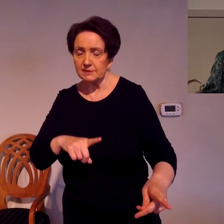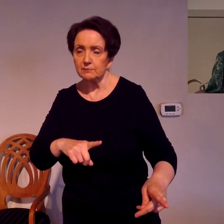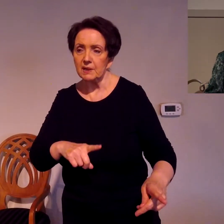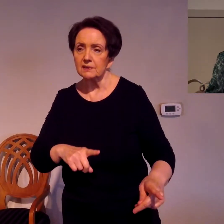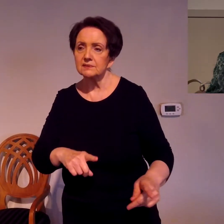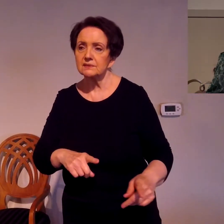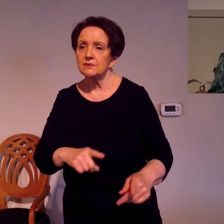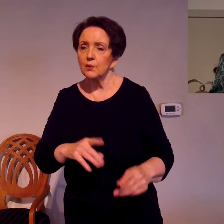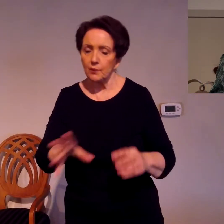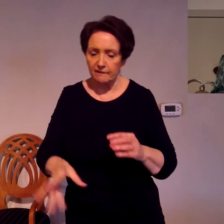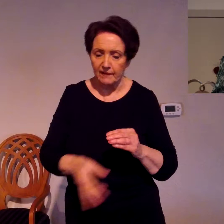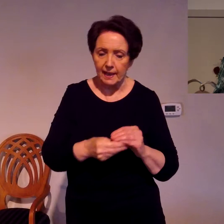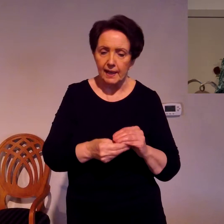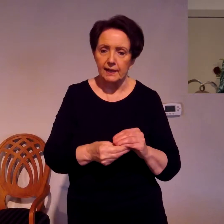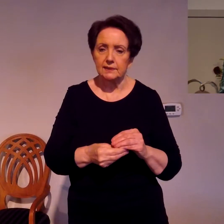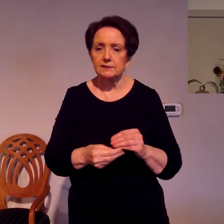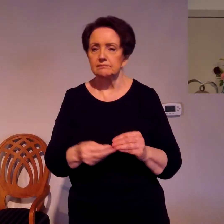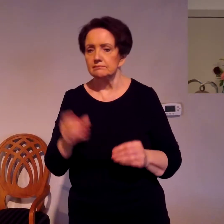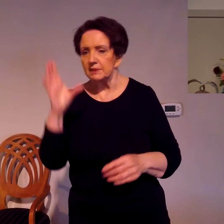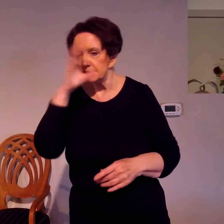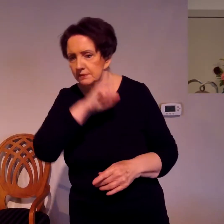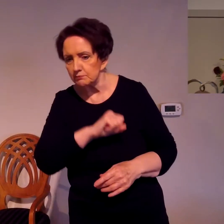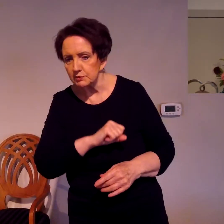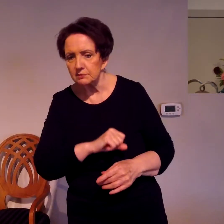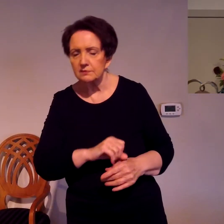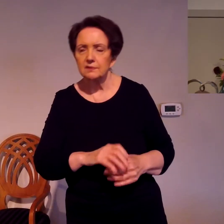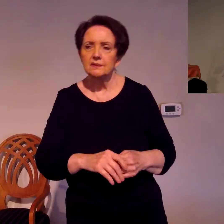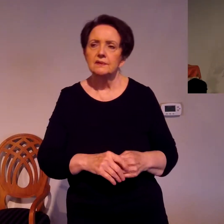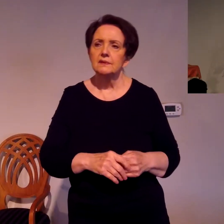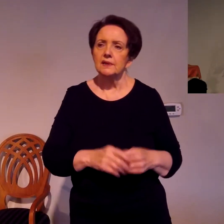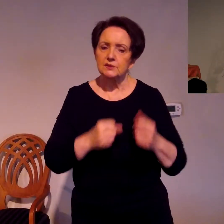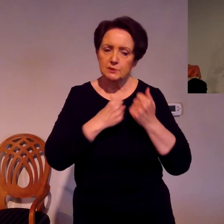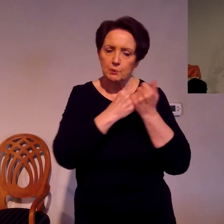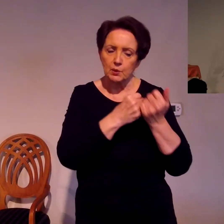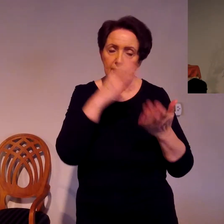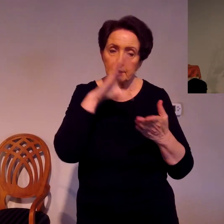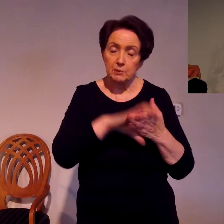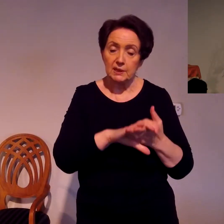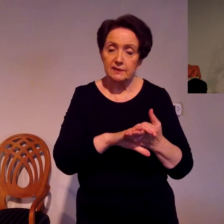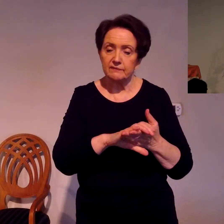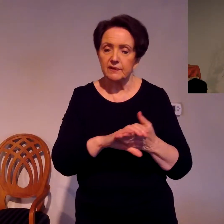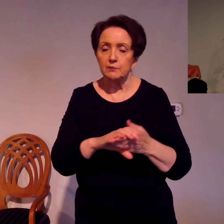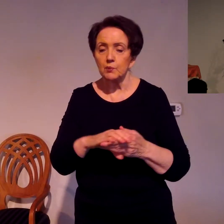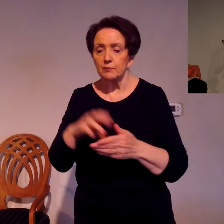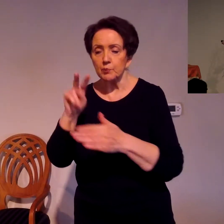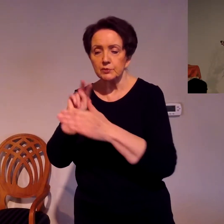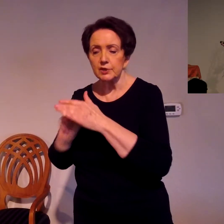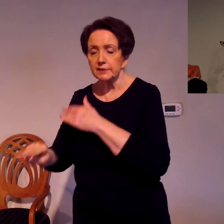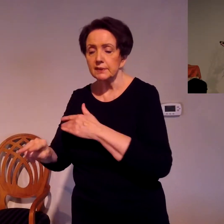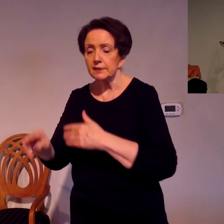made assumptions and drawn conclusions and supported our belief. And we've then projected it out on you.